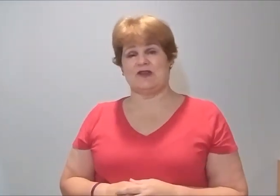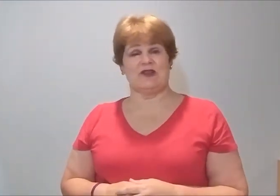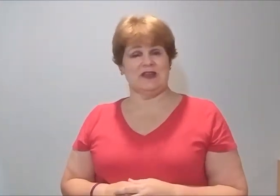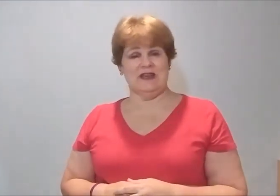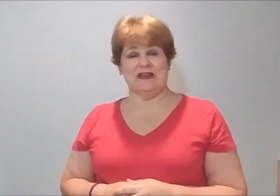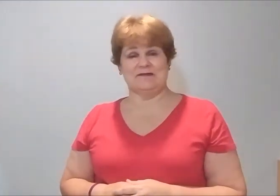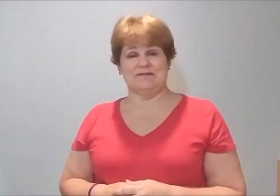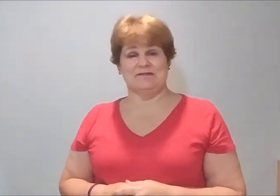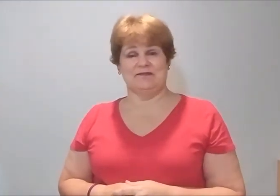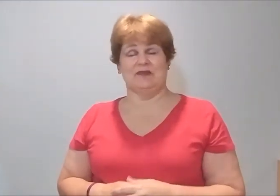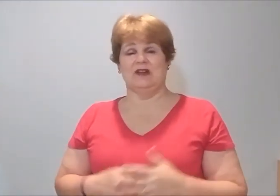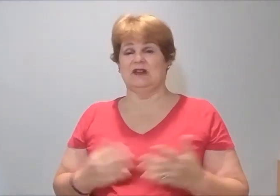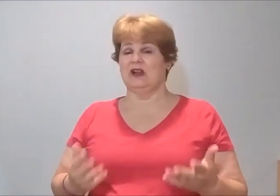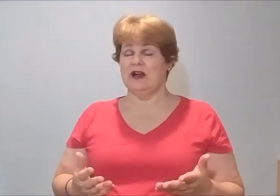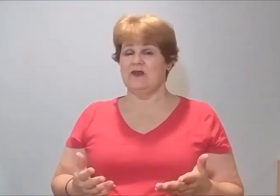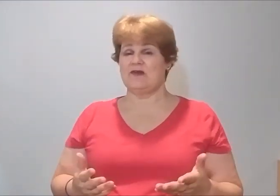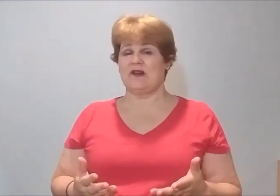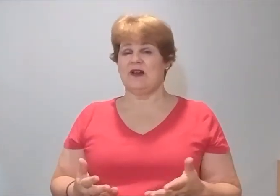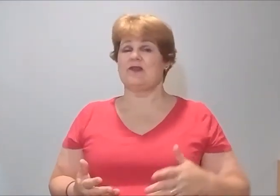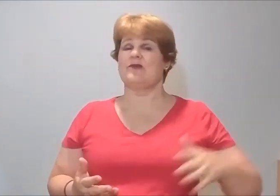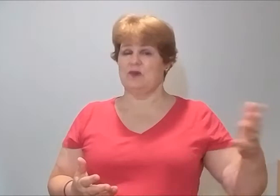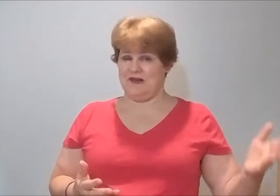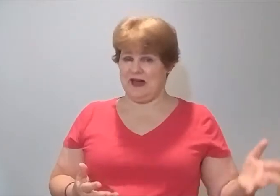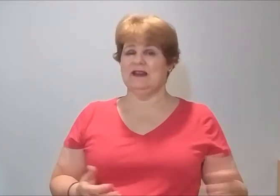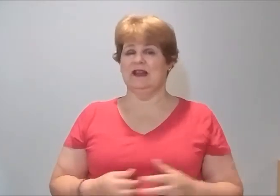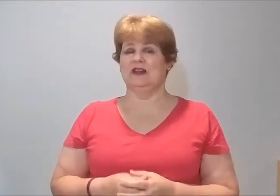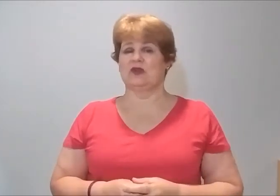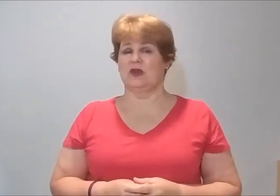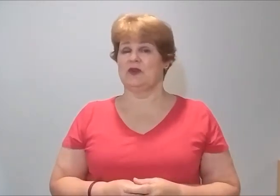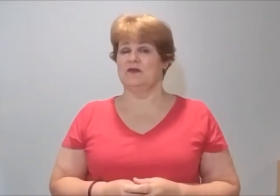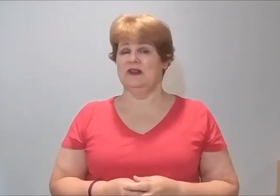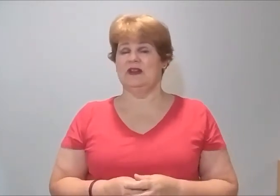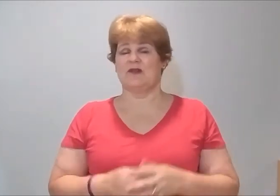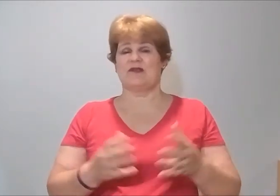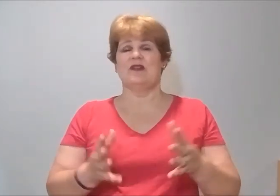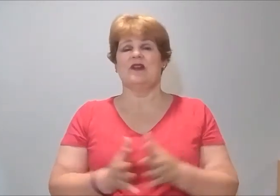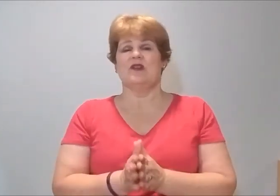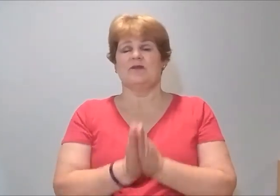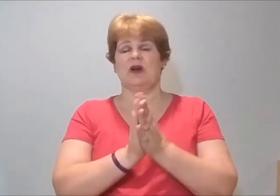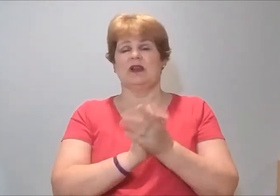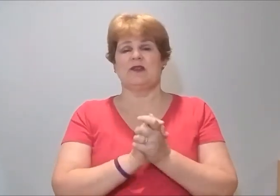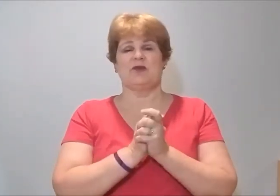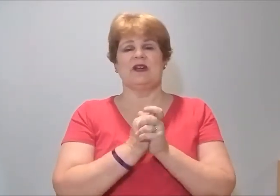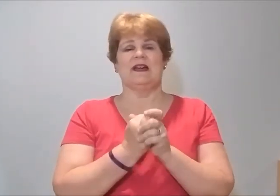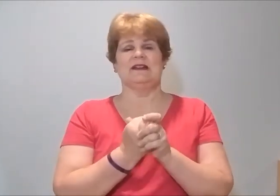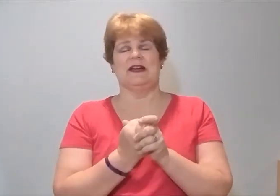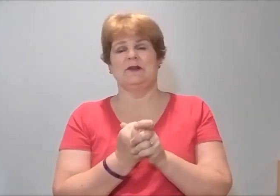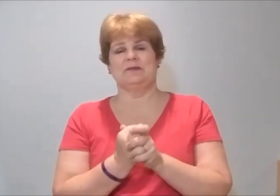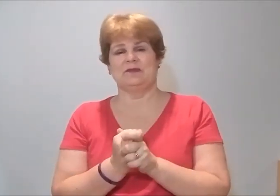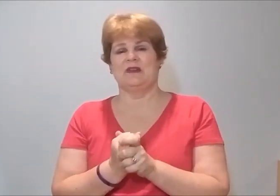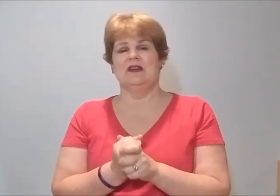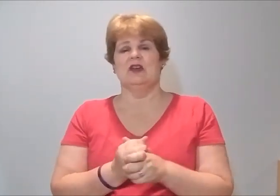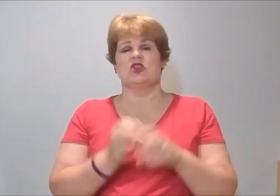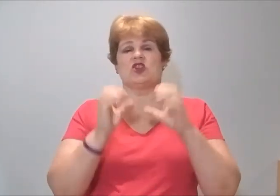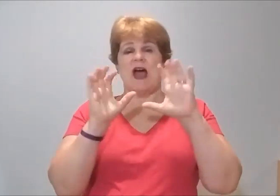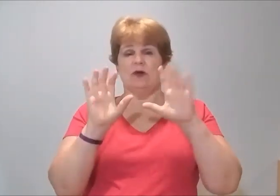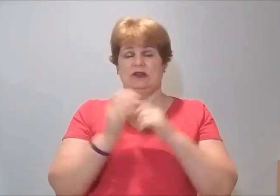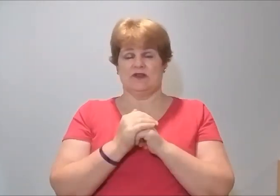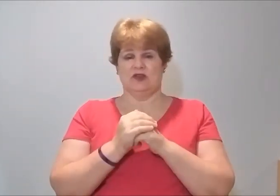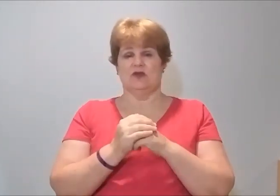the King. Now, a lot of those signs we've had again in earlier videos, but let's break that down. Shout is a new